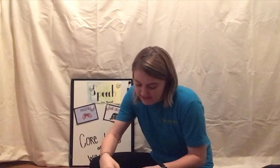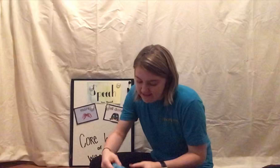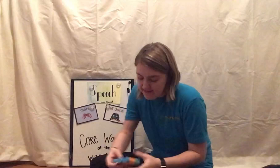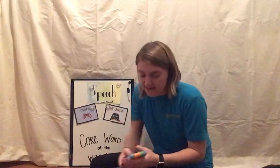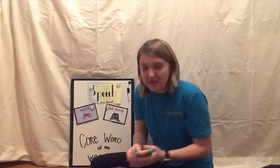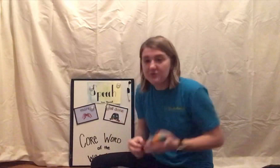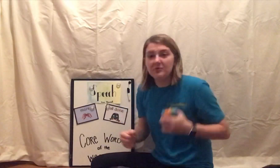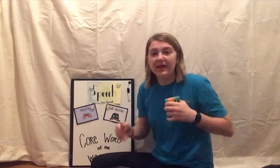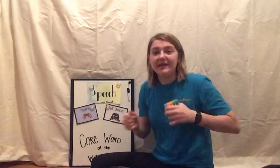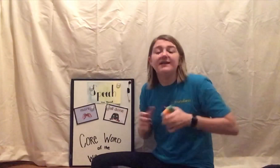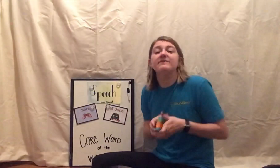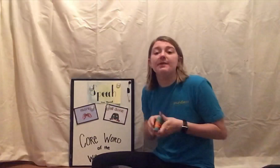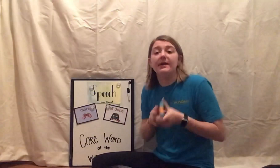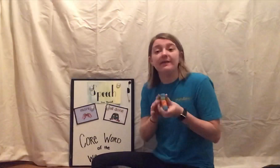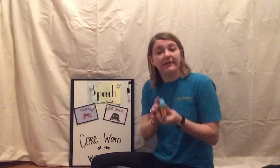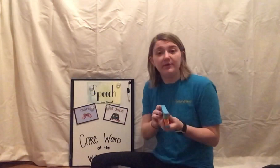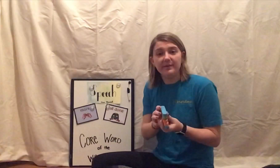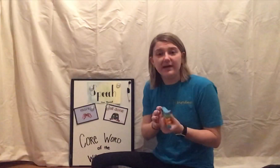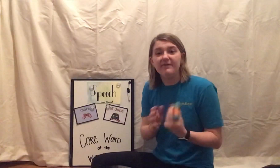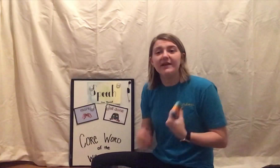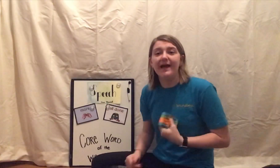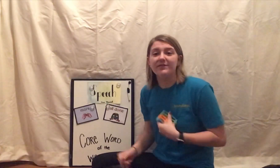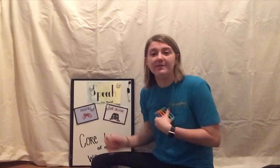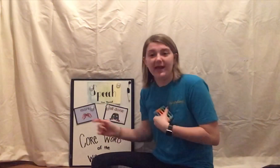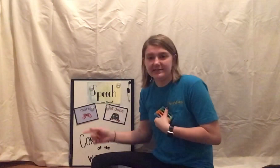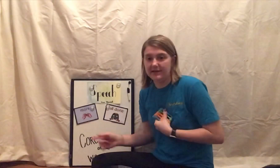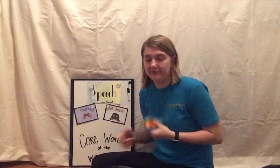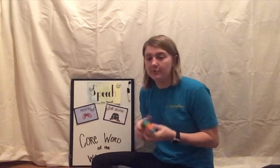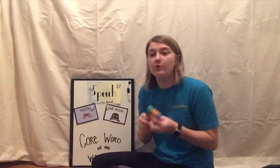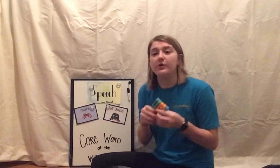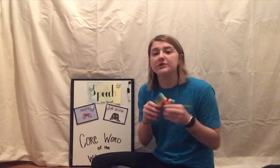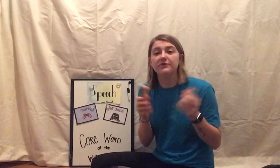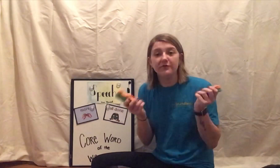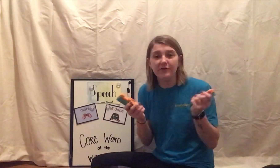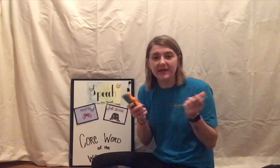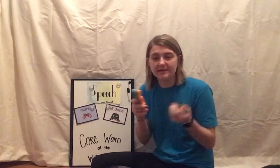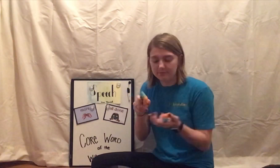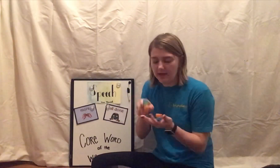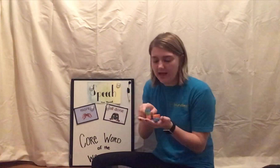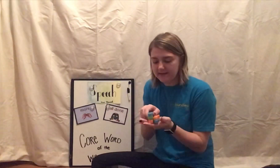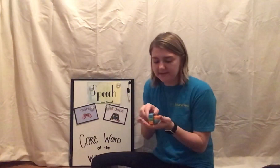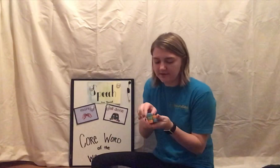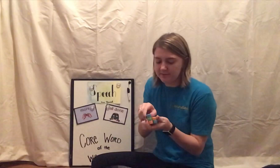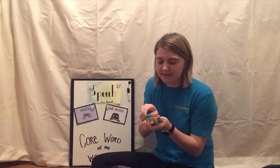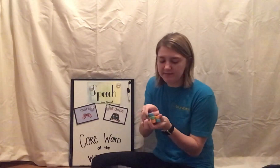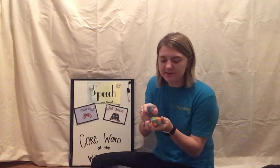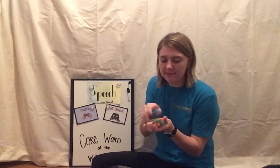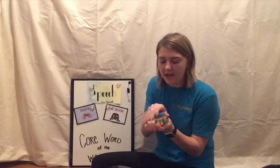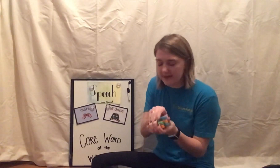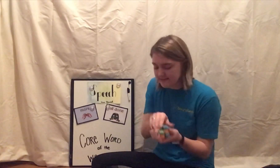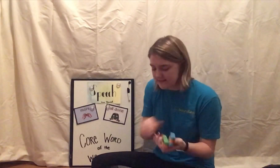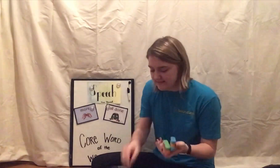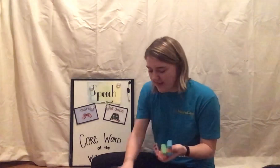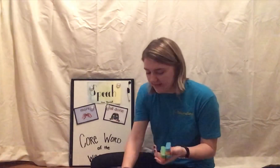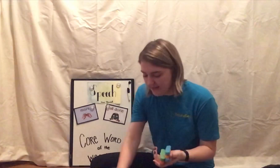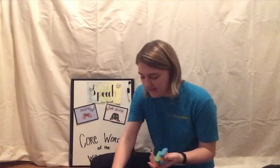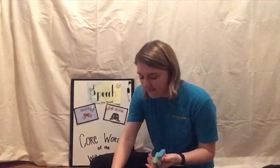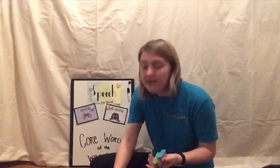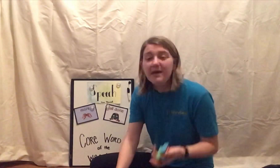Anything that you can give them like a little bit of and have them be asking for more. So if you've got some blocks and they're playing with the blocks and stacking, maybe